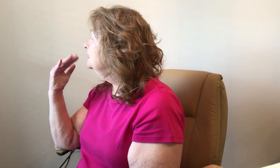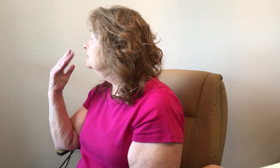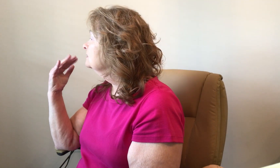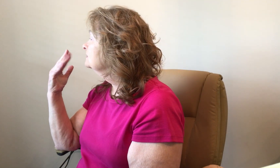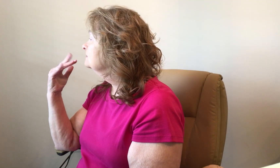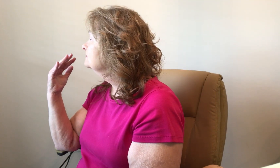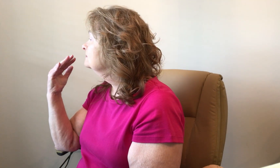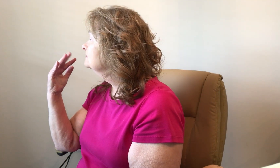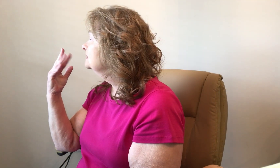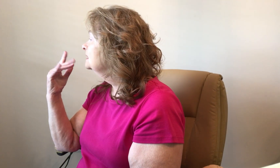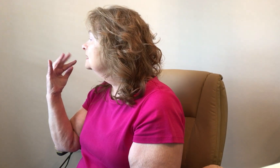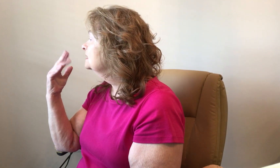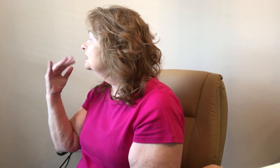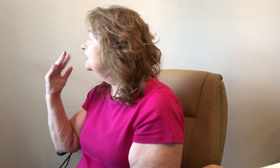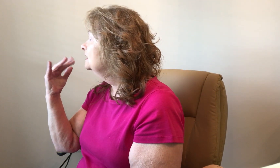Color. Color.